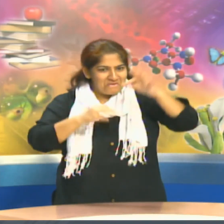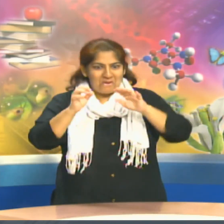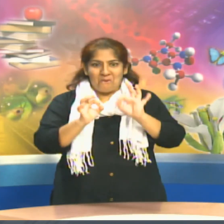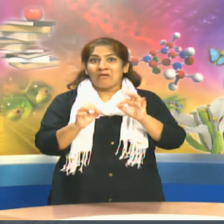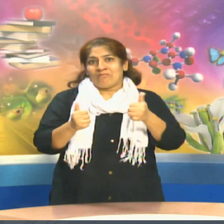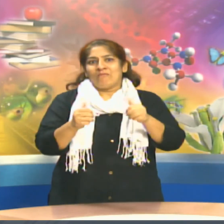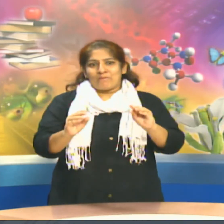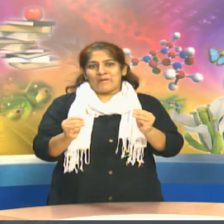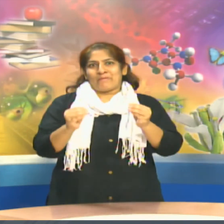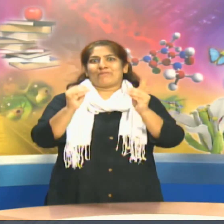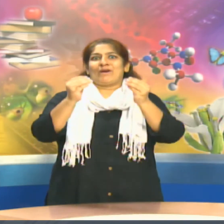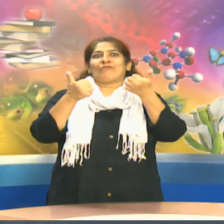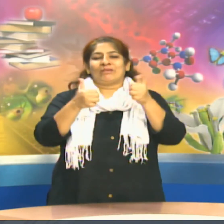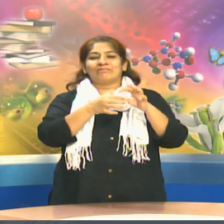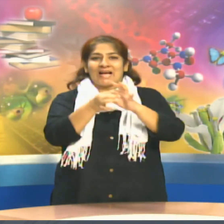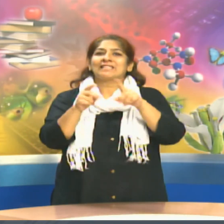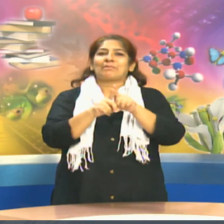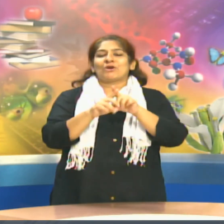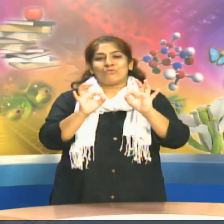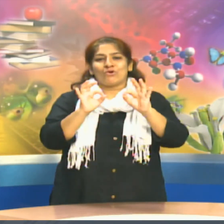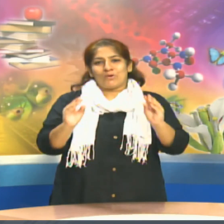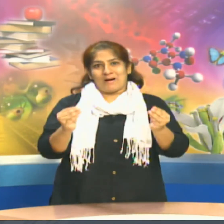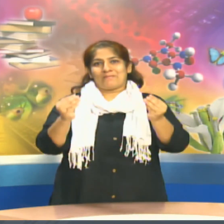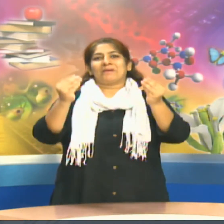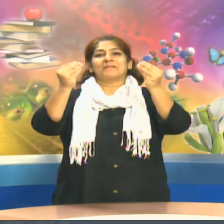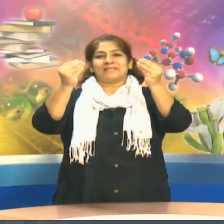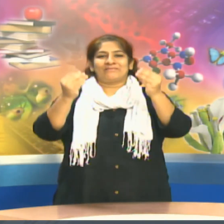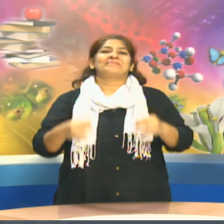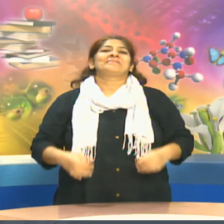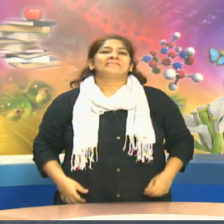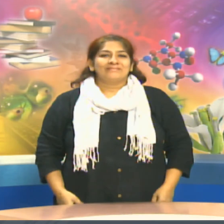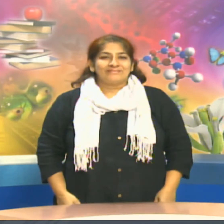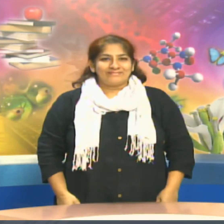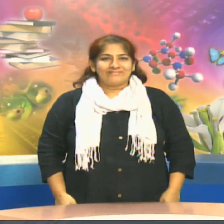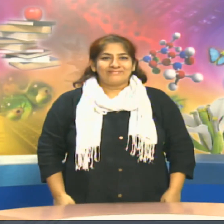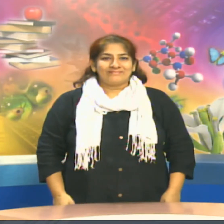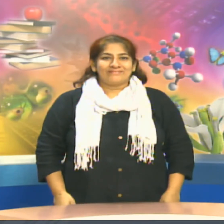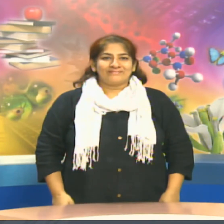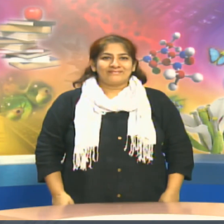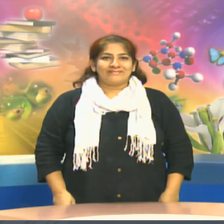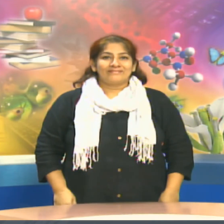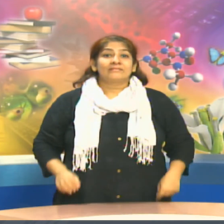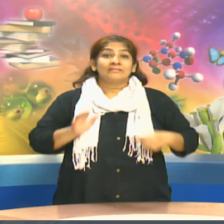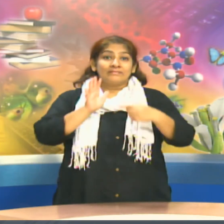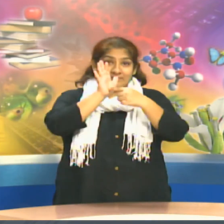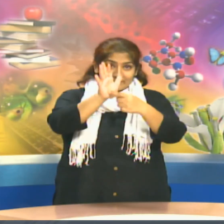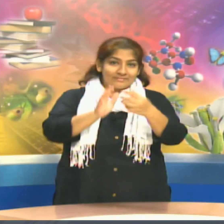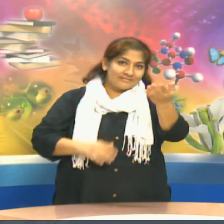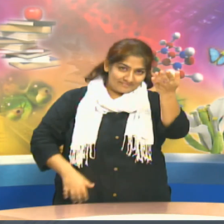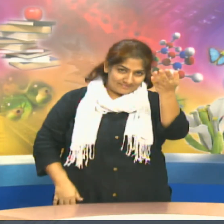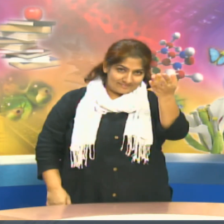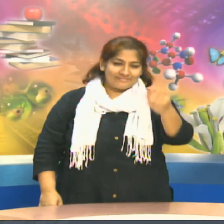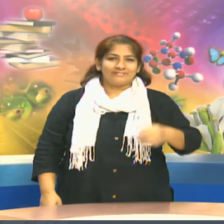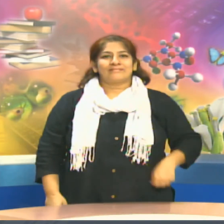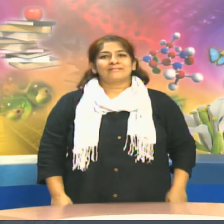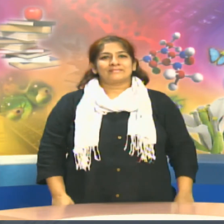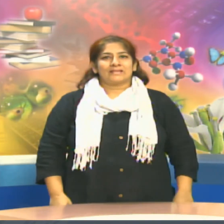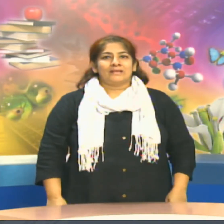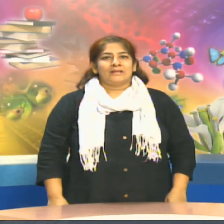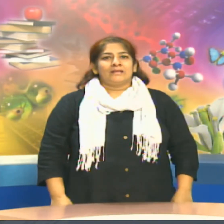going on everywhere. So that is a better way that we can say a greater creativity. Now let's have a look at